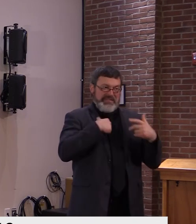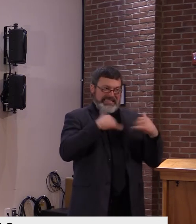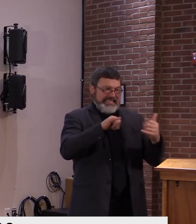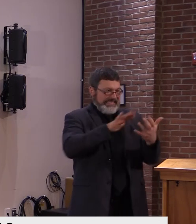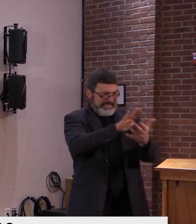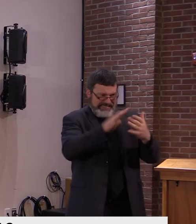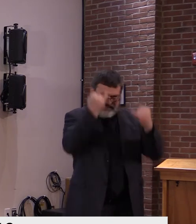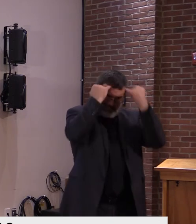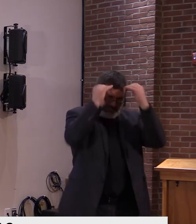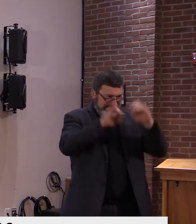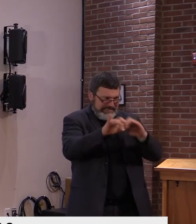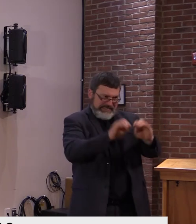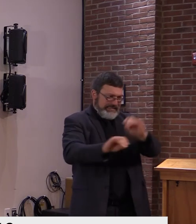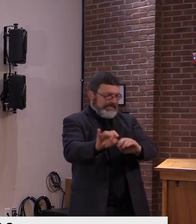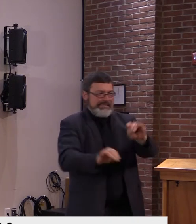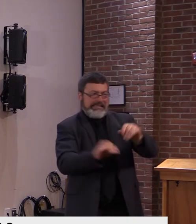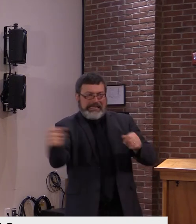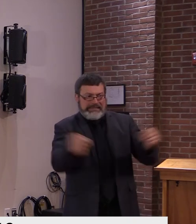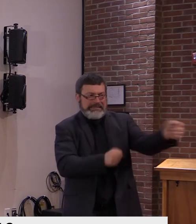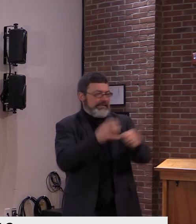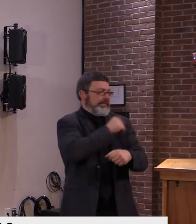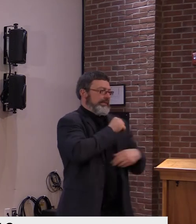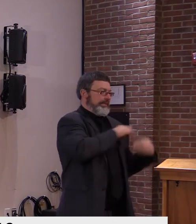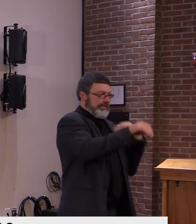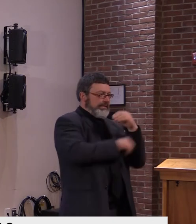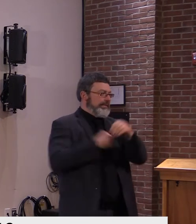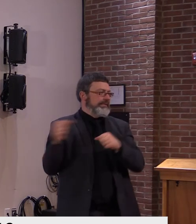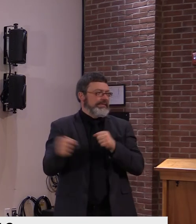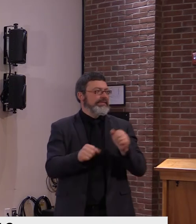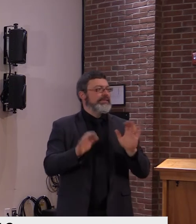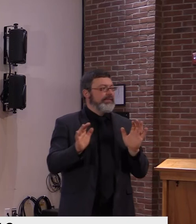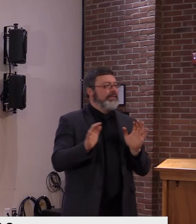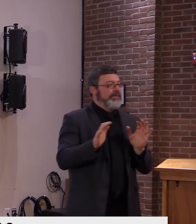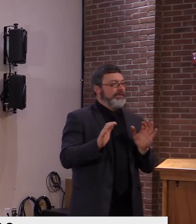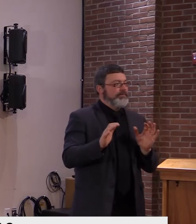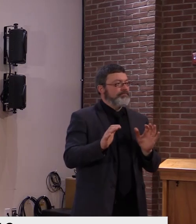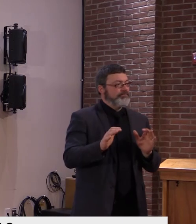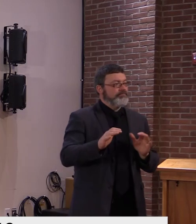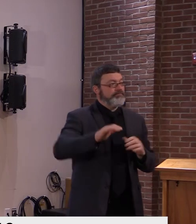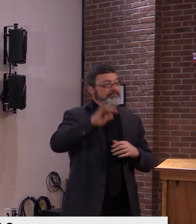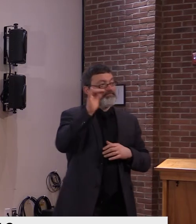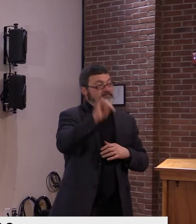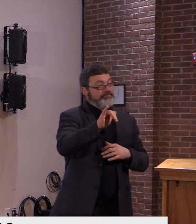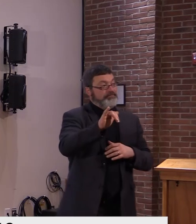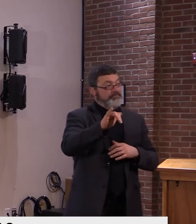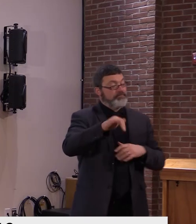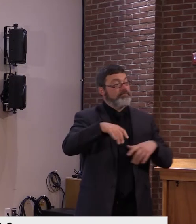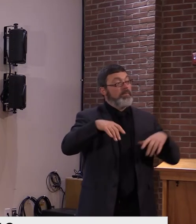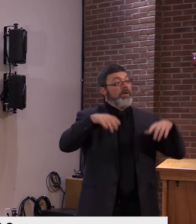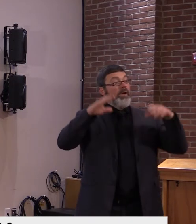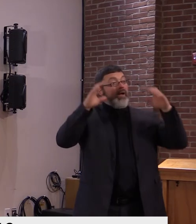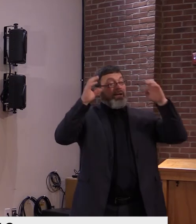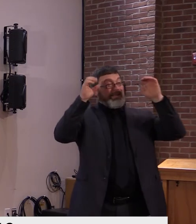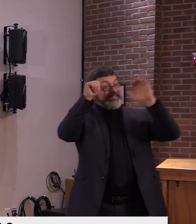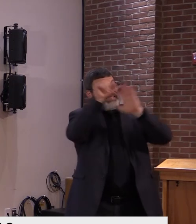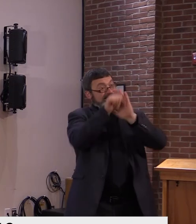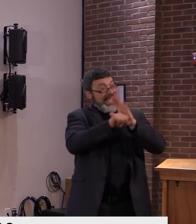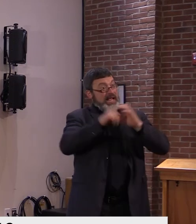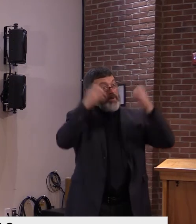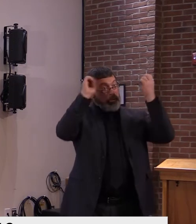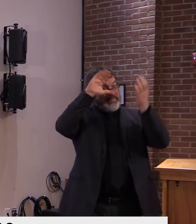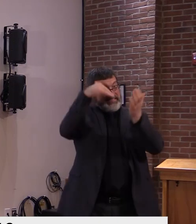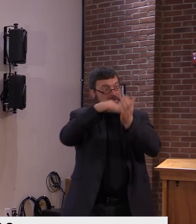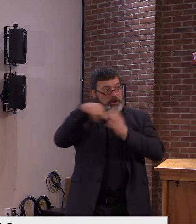the SEOC, the State Emergency Operations Center, as well as